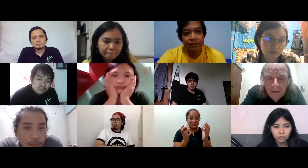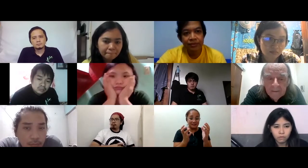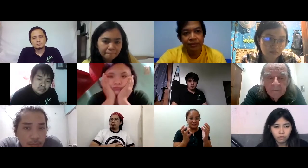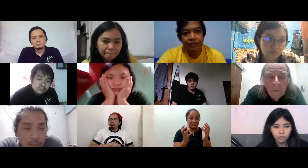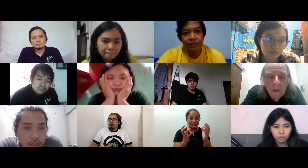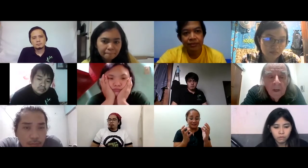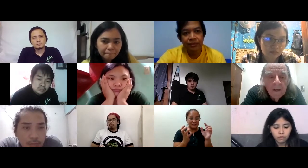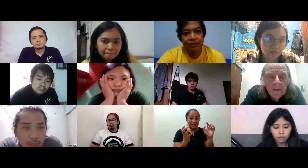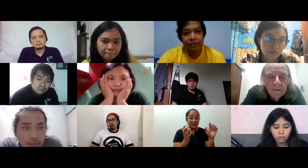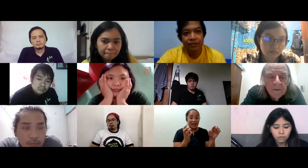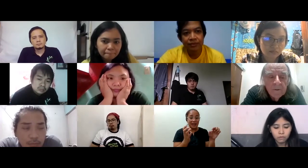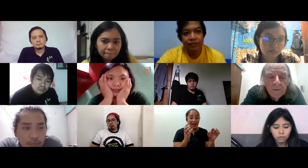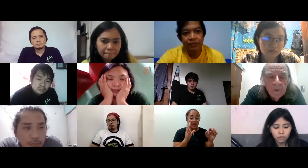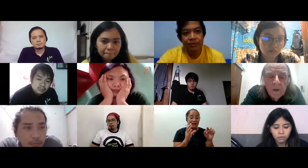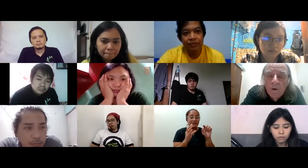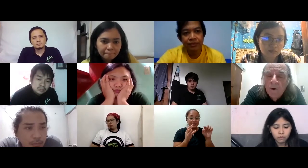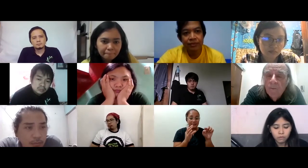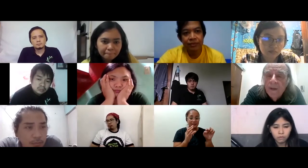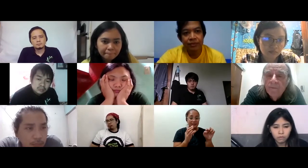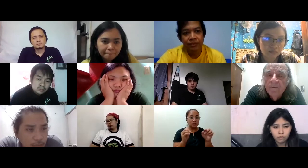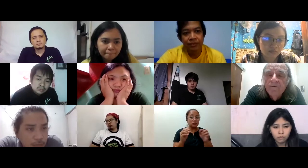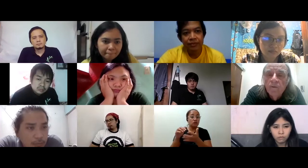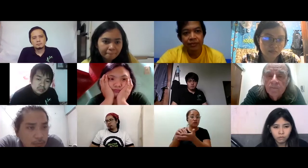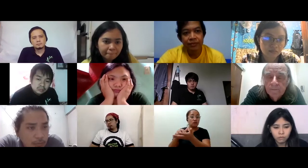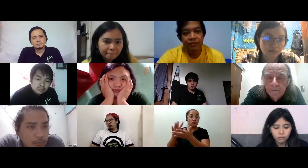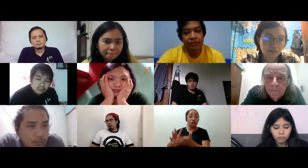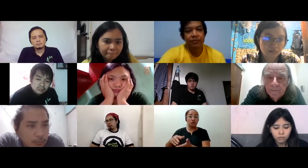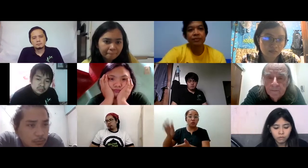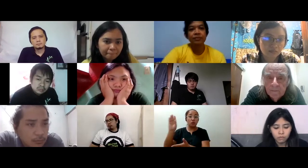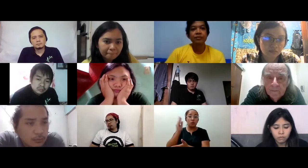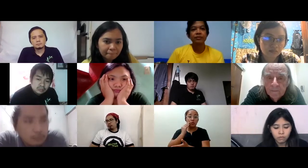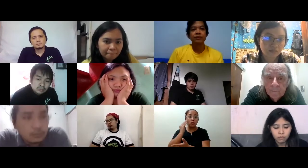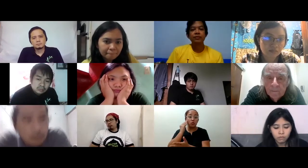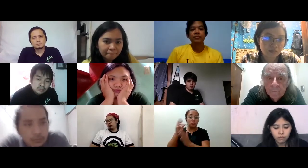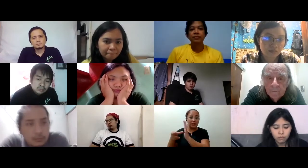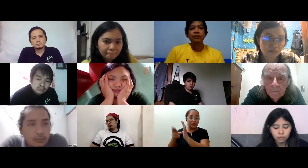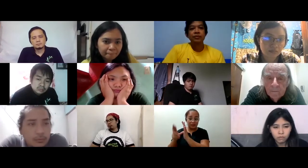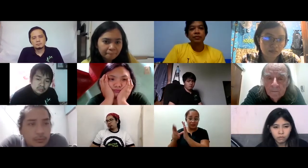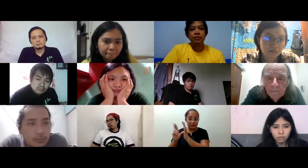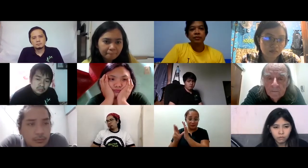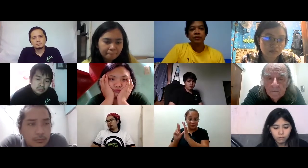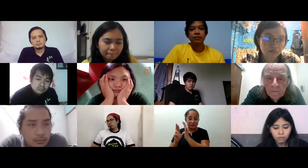And then the student would go home and review.